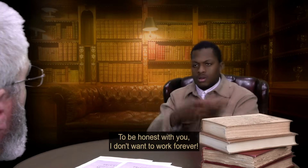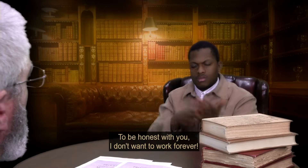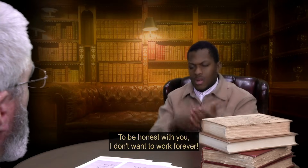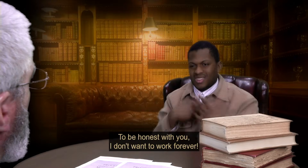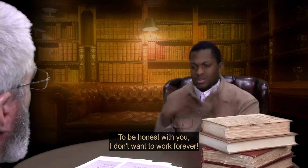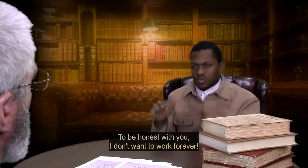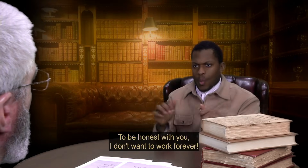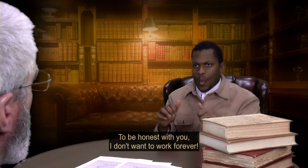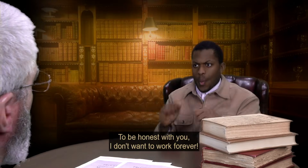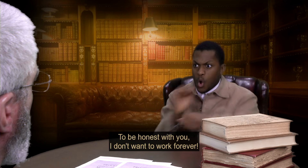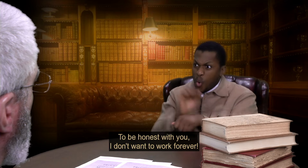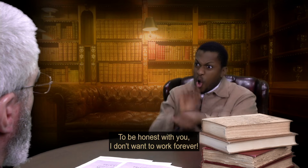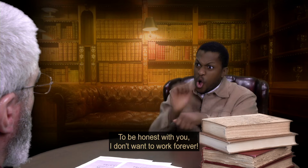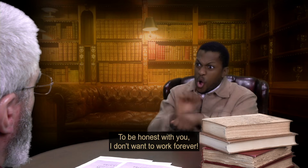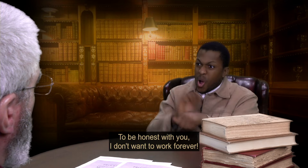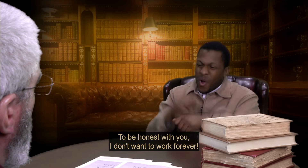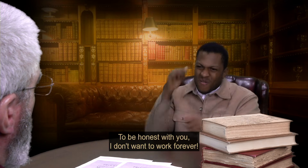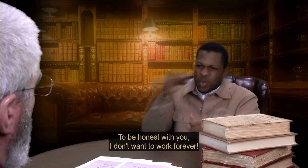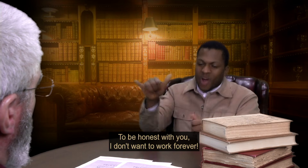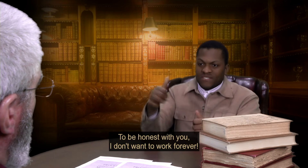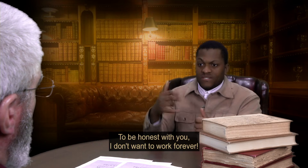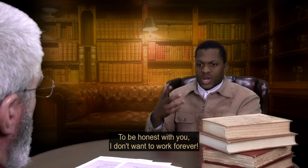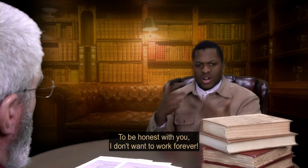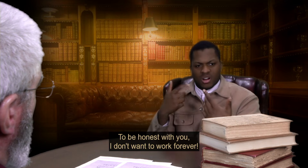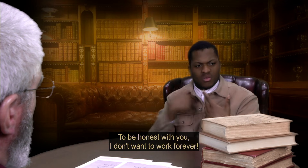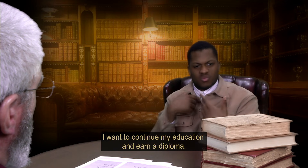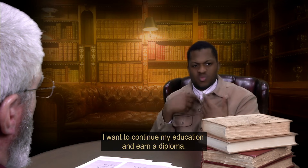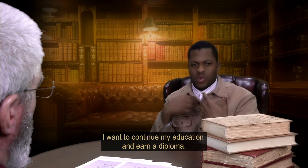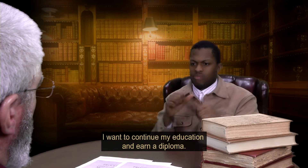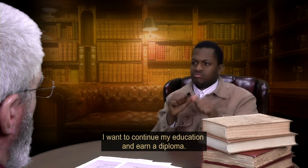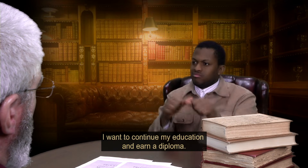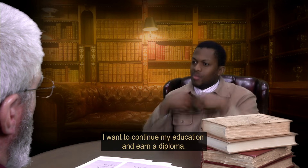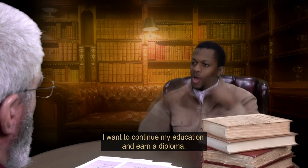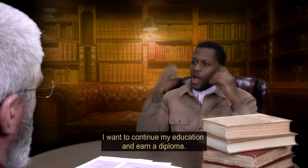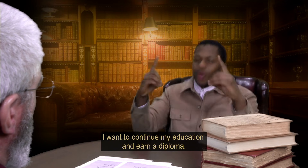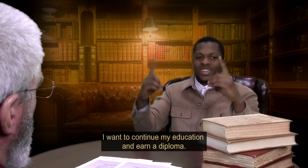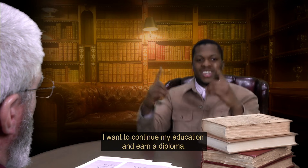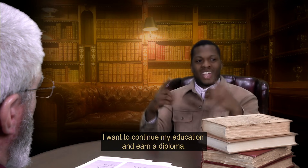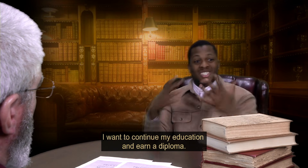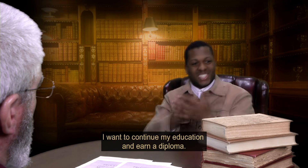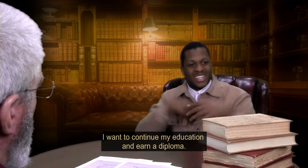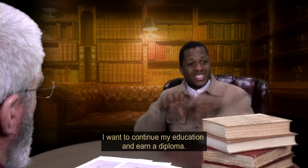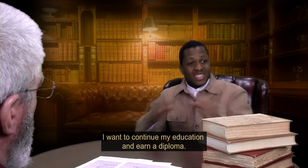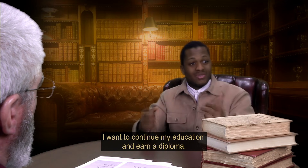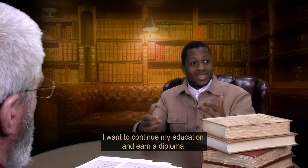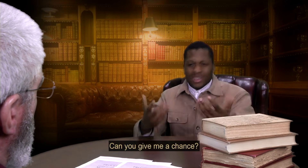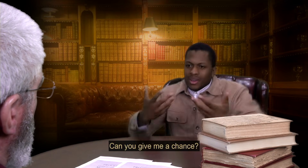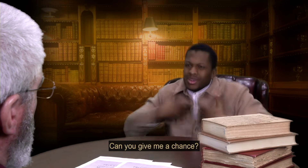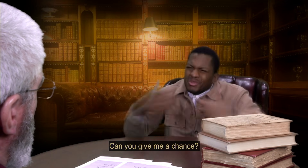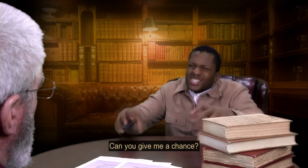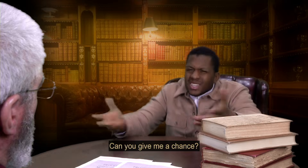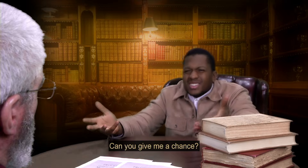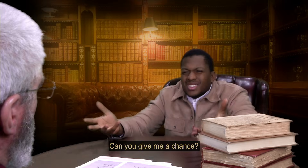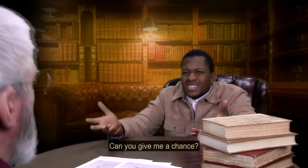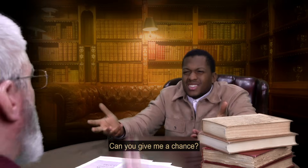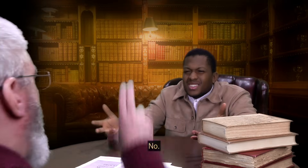To be honest with you, I don't want to work forever. I want to continue my education and earn a diploma. Can you give me a chance?